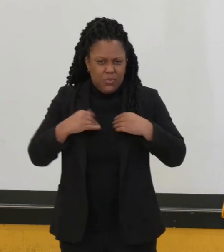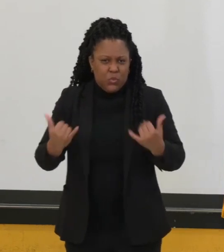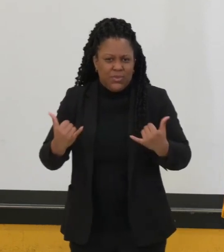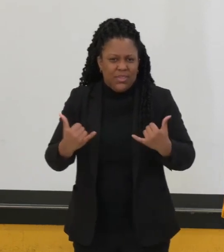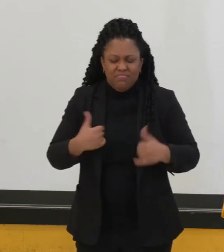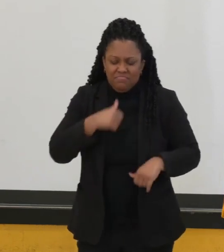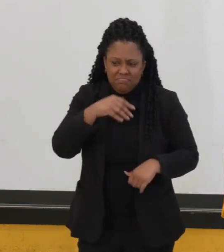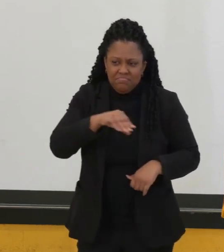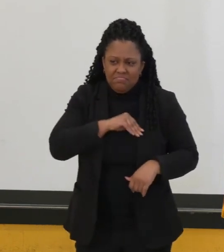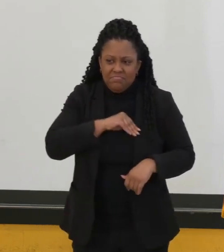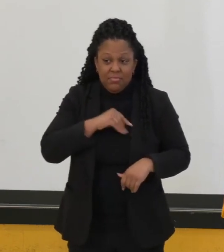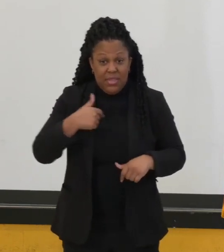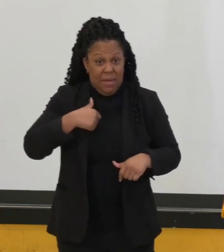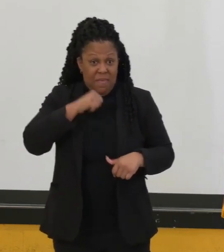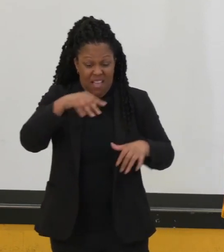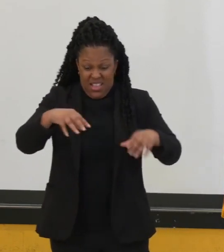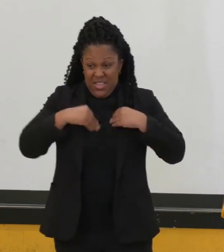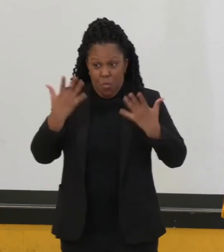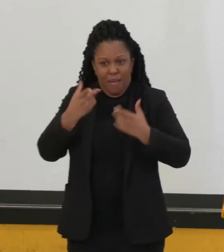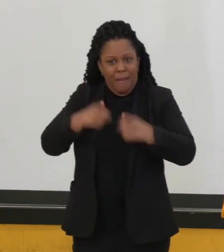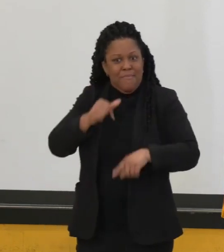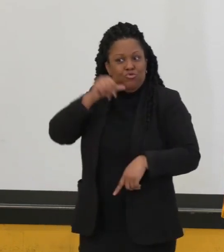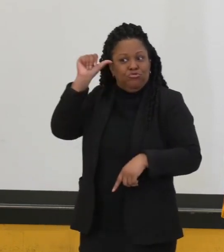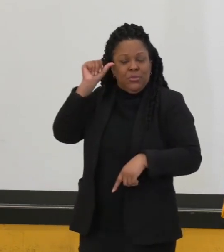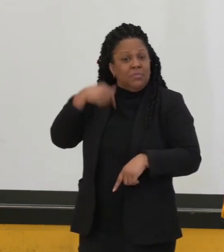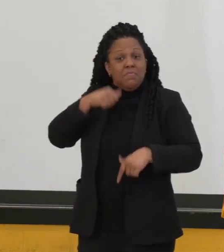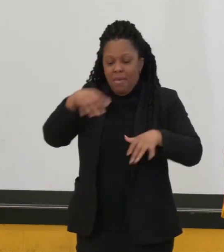ever. I'm proud to stand